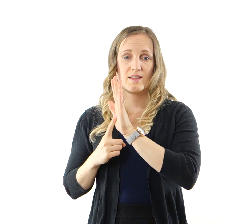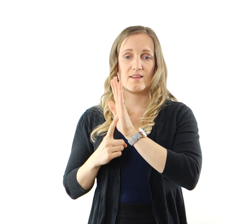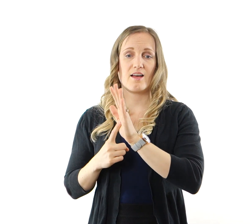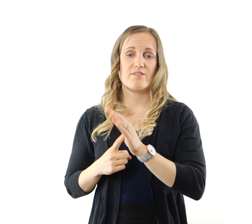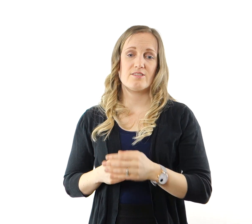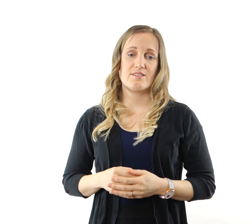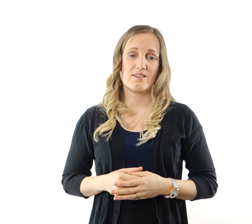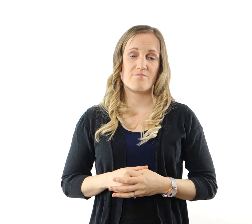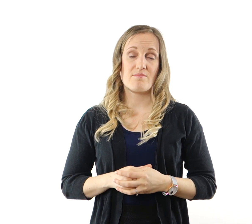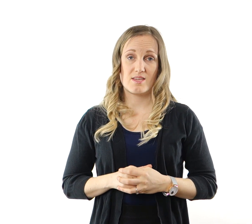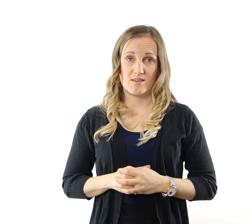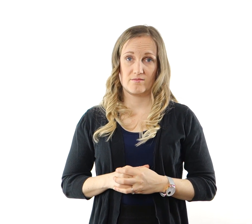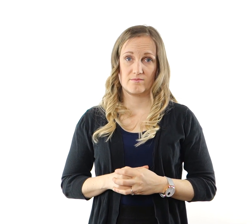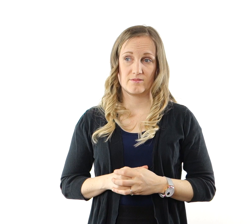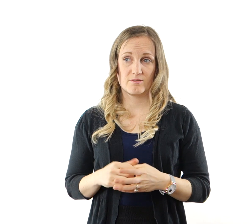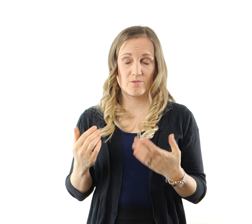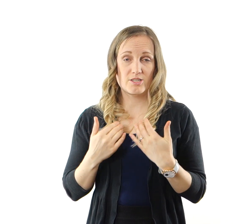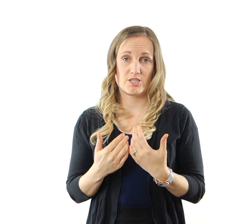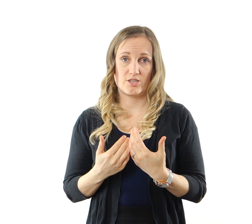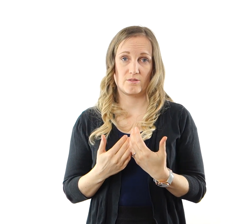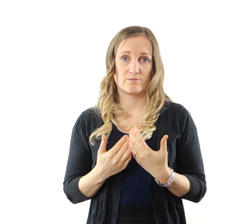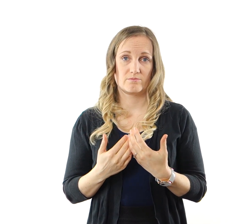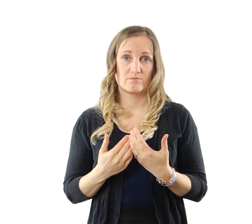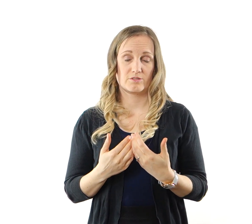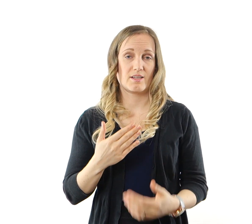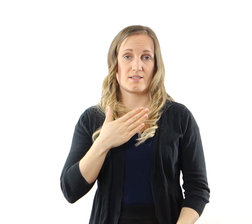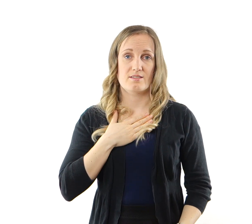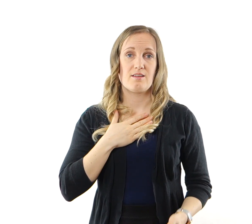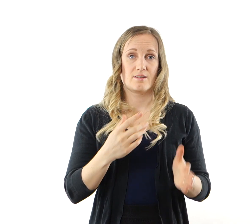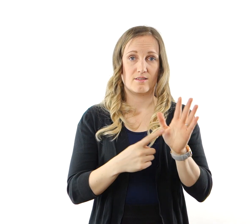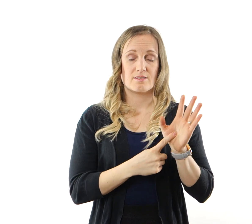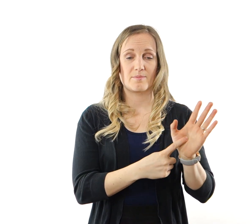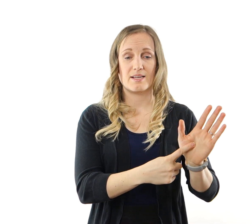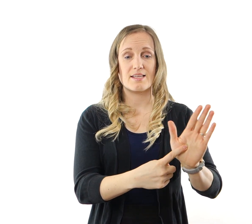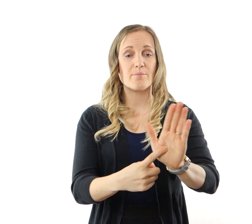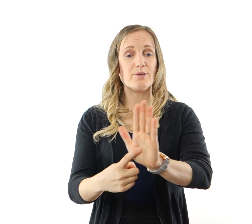that others seeing me, they're watching you. So that is, it's my example.